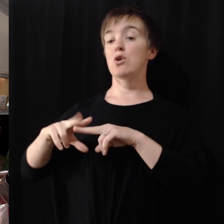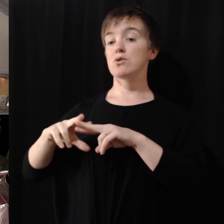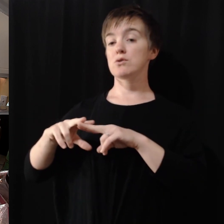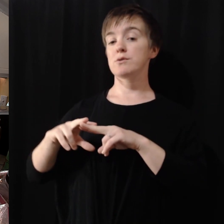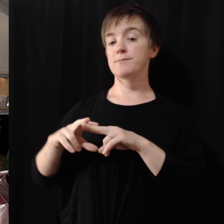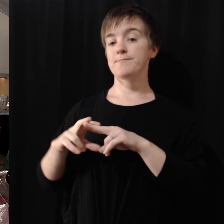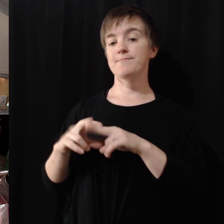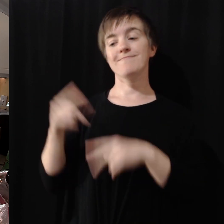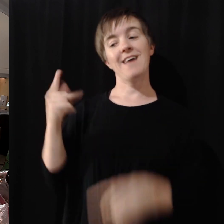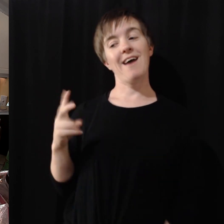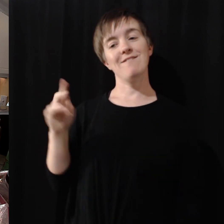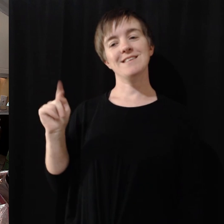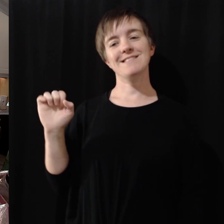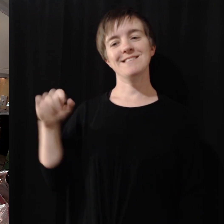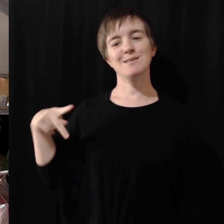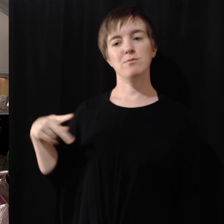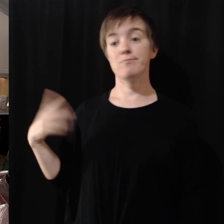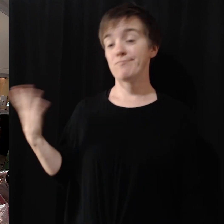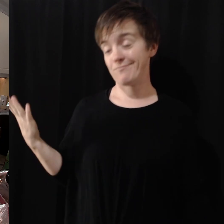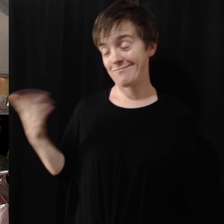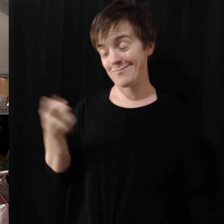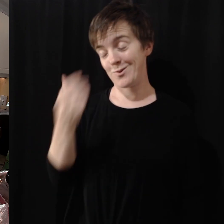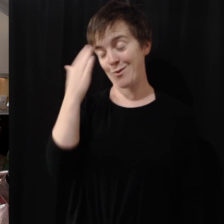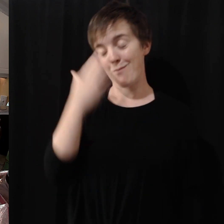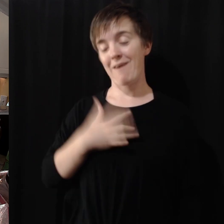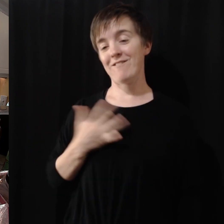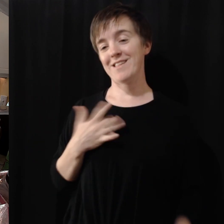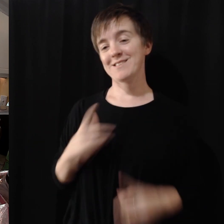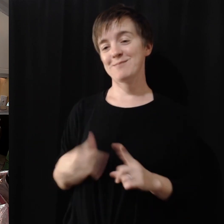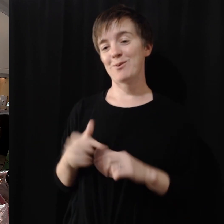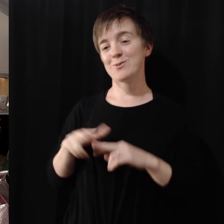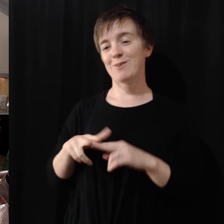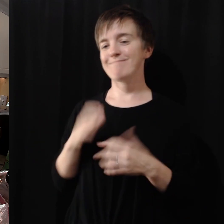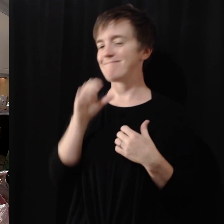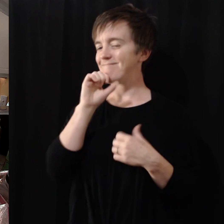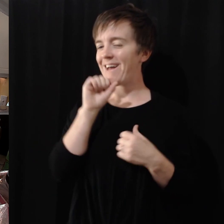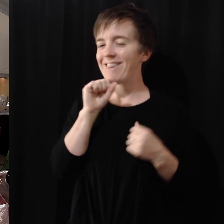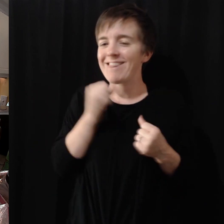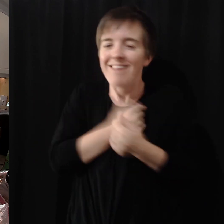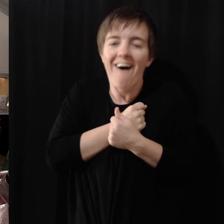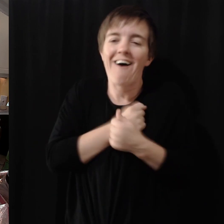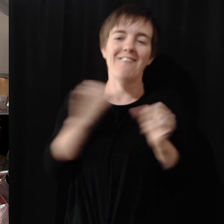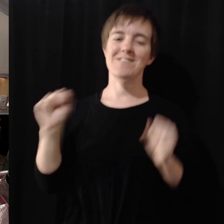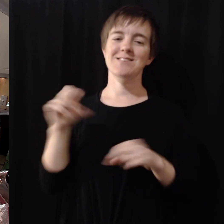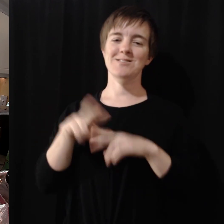Salt, it says a half a teaspoon. You know how I feel about salt. I love salt.